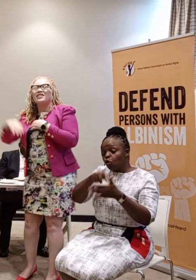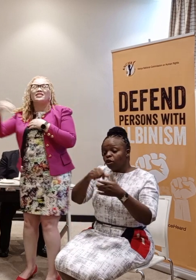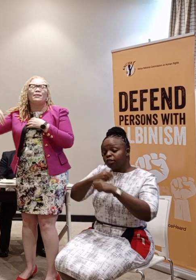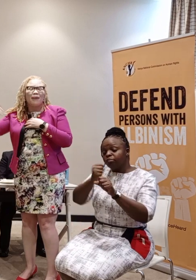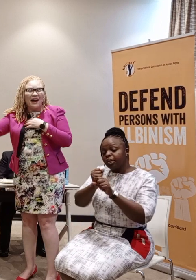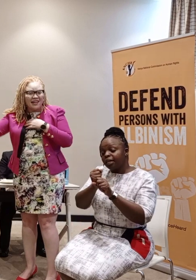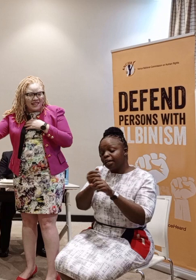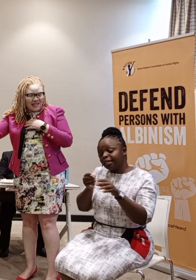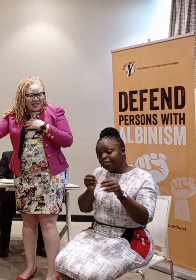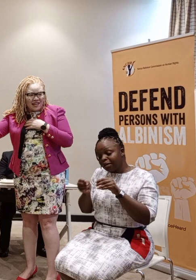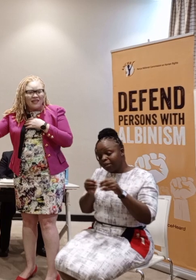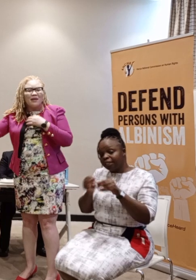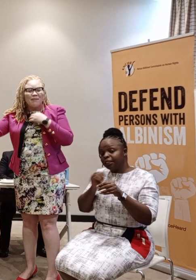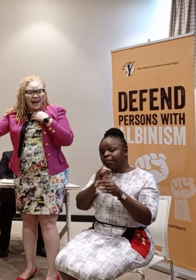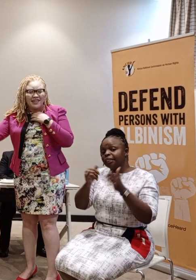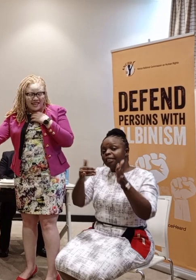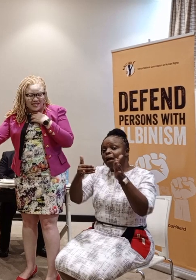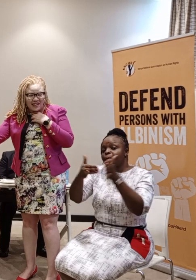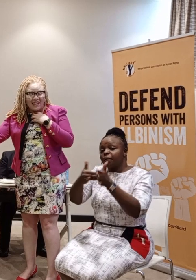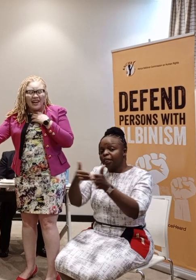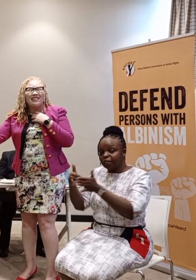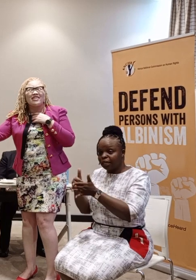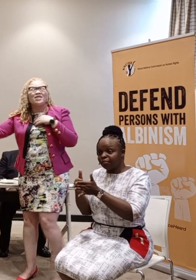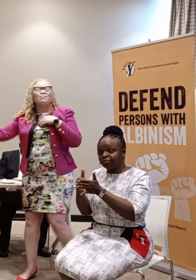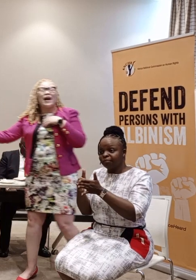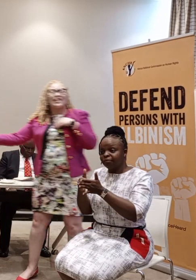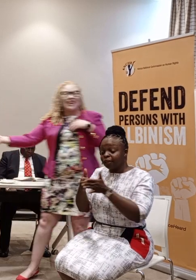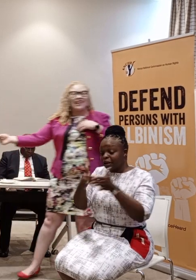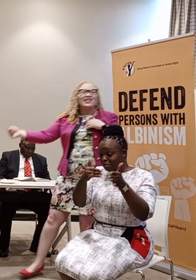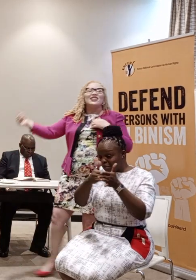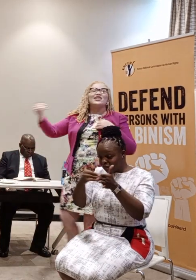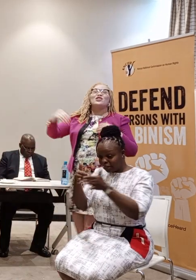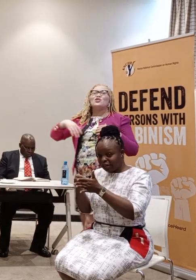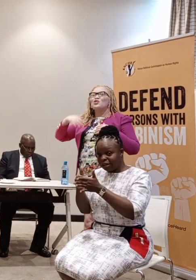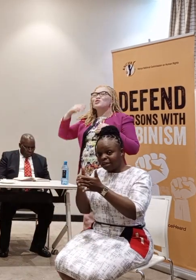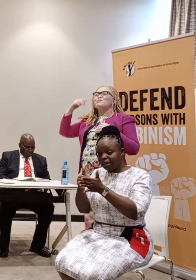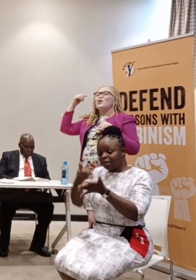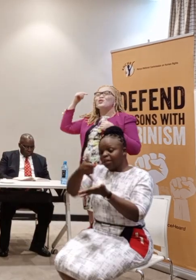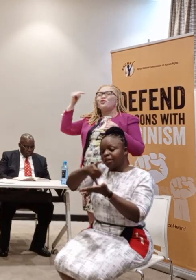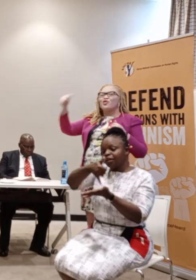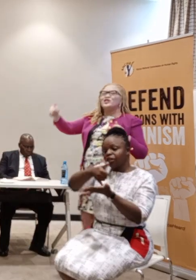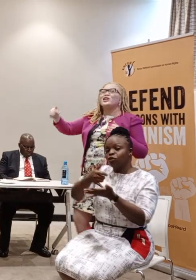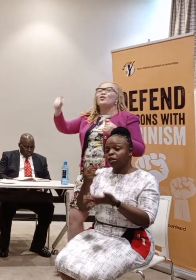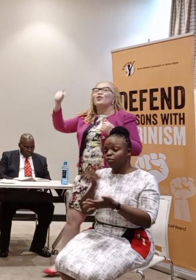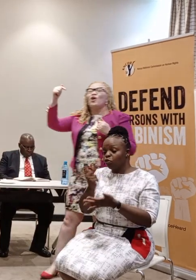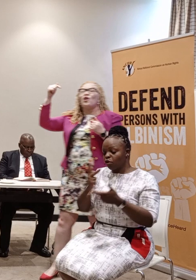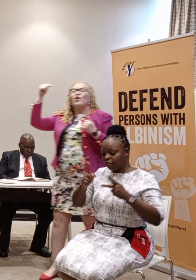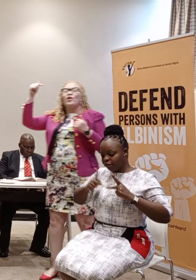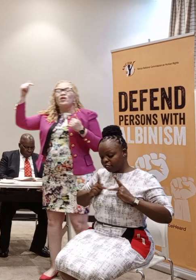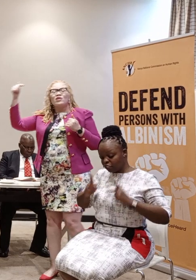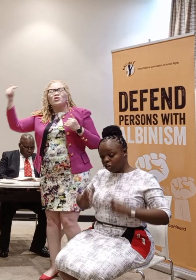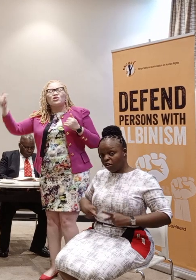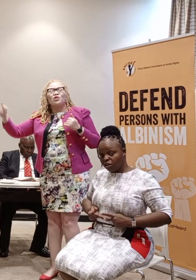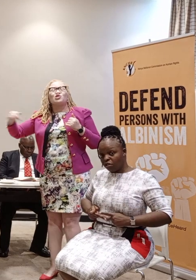disability is the barriers. And these barriers include both